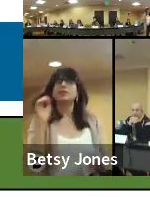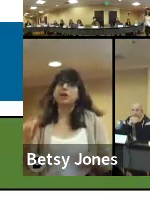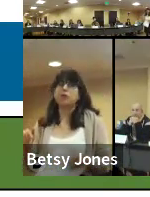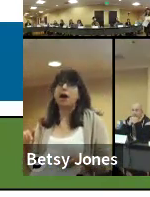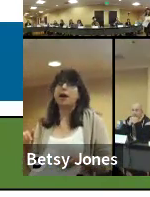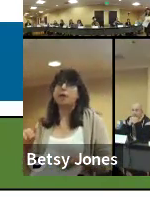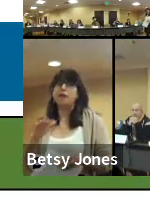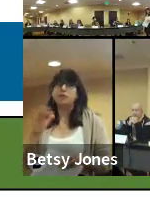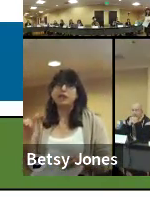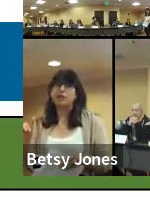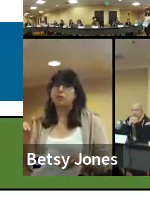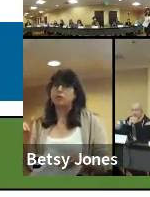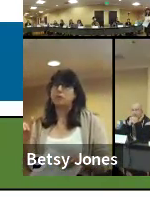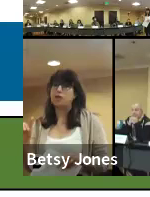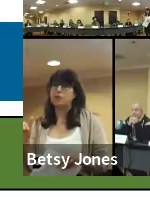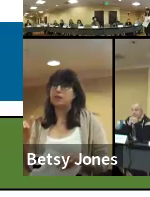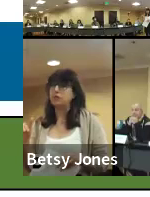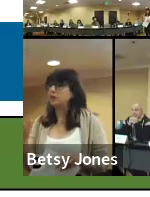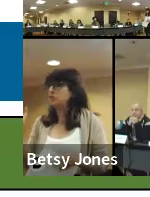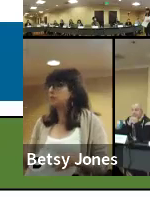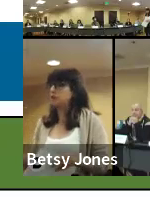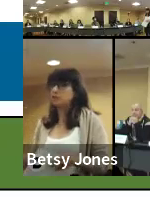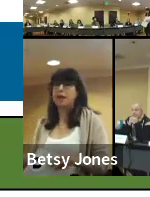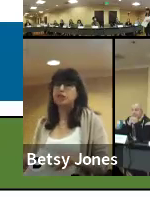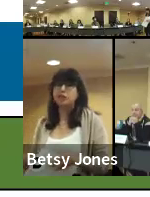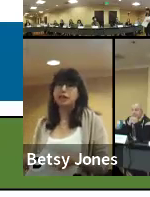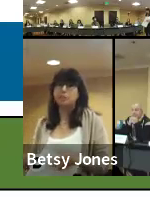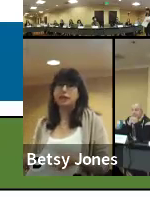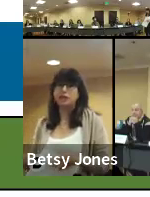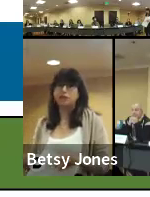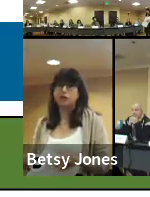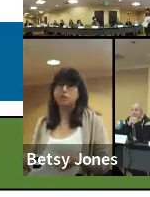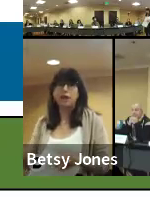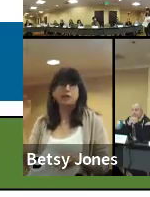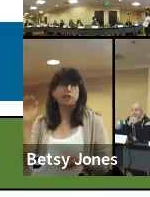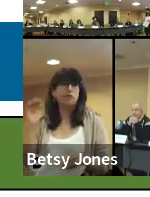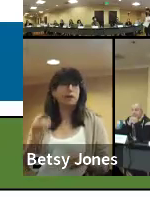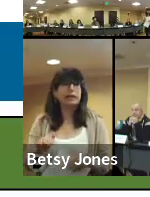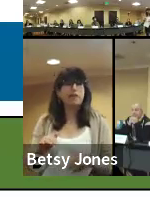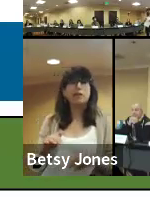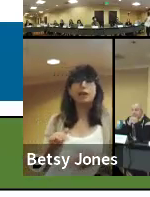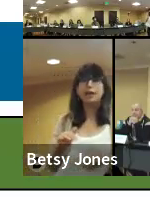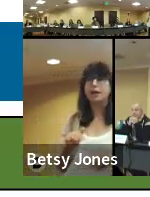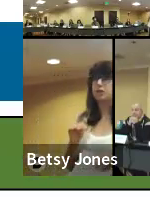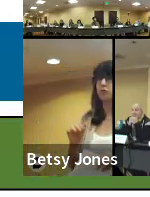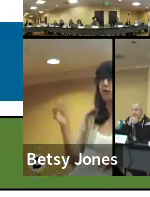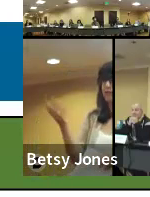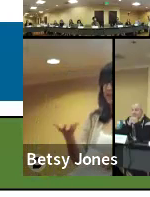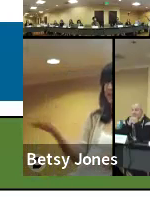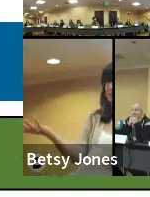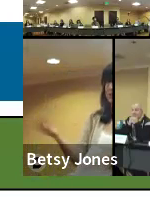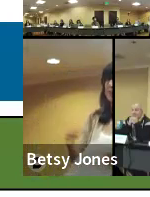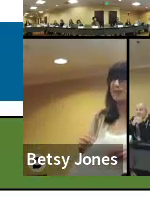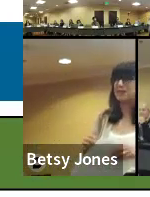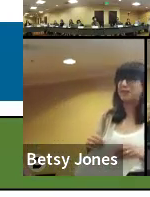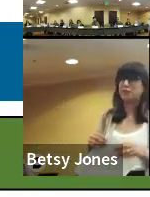All right, so after we get through this welcome and introductions, we've got some agency updates for you. And then from 11 a.m. to